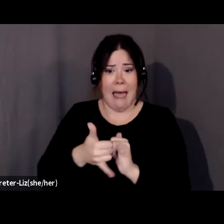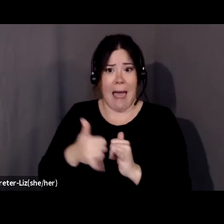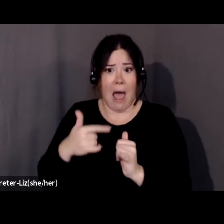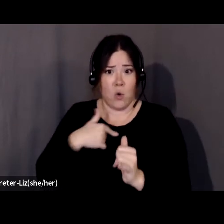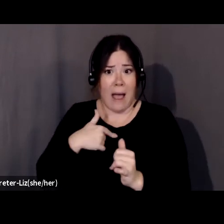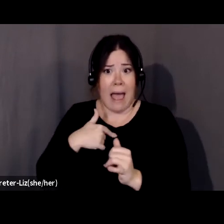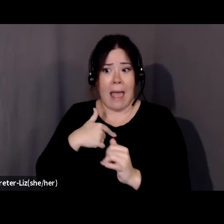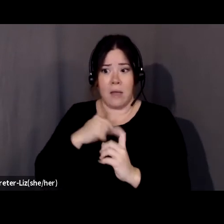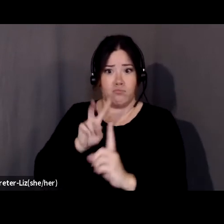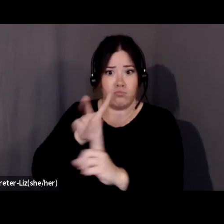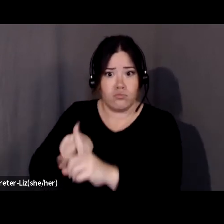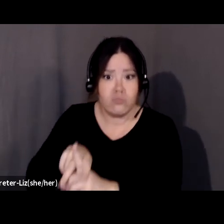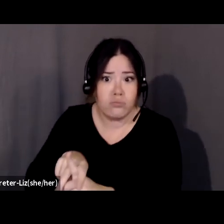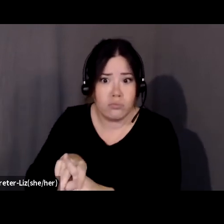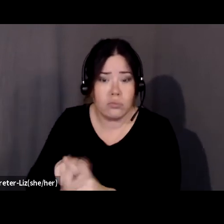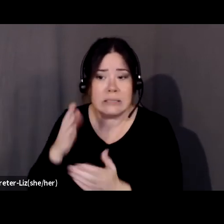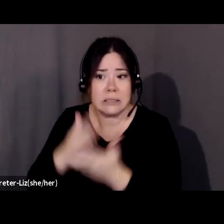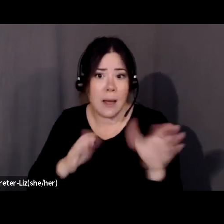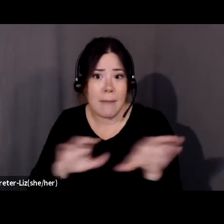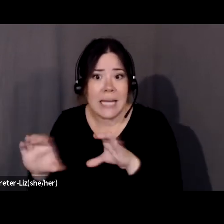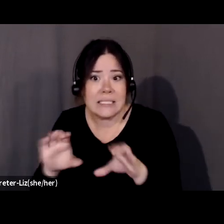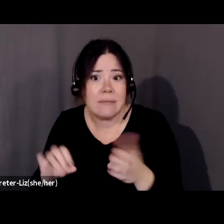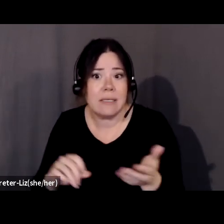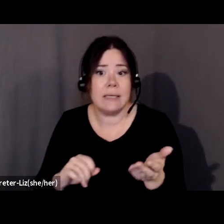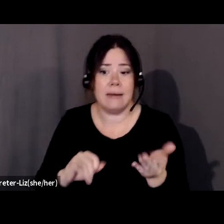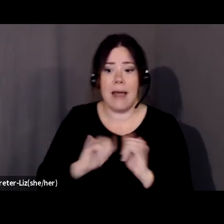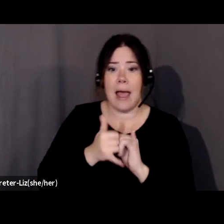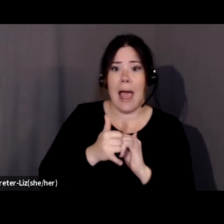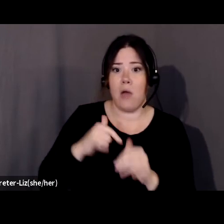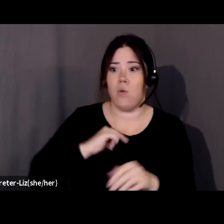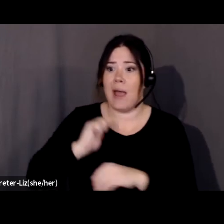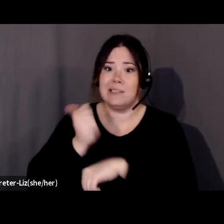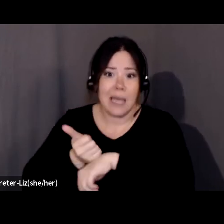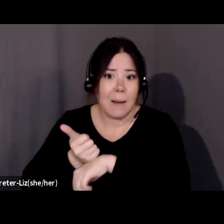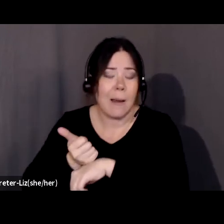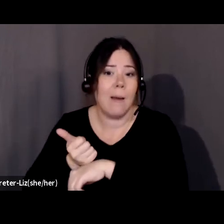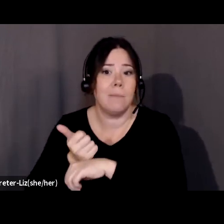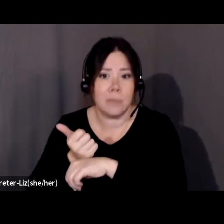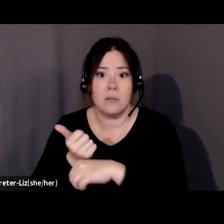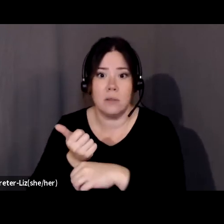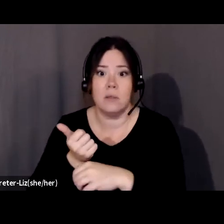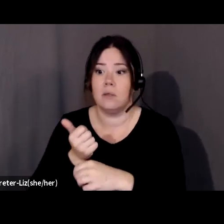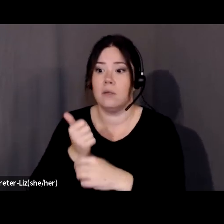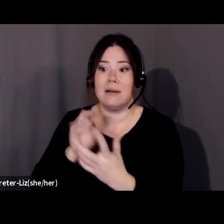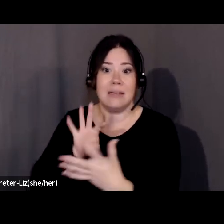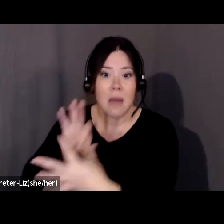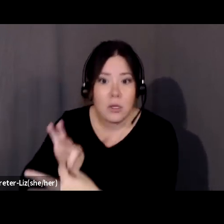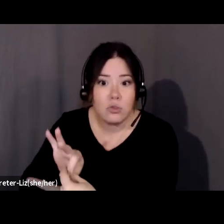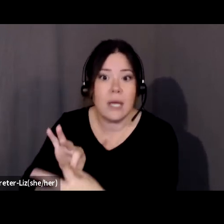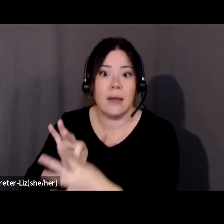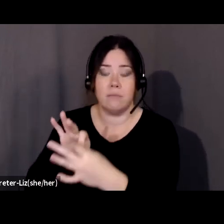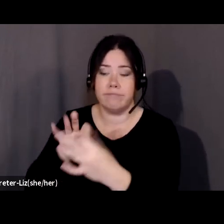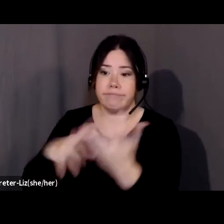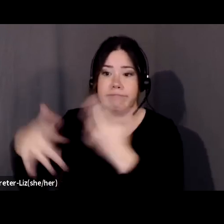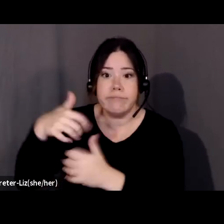of these activities and have a structure and a connection with other people who are also